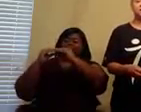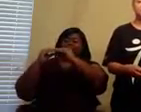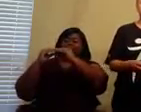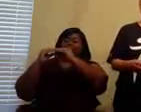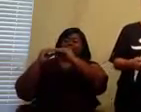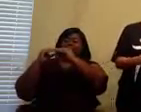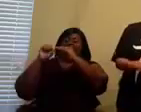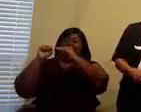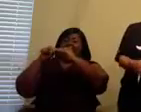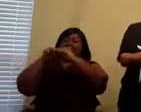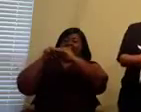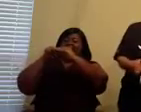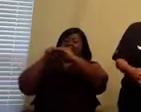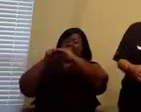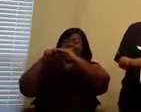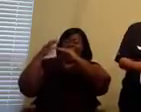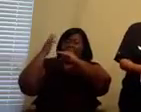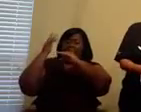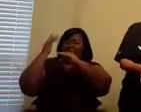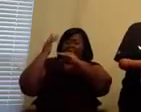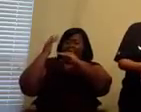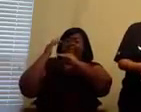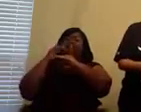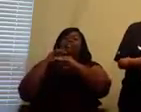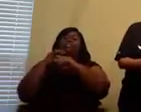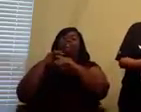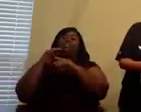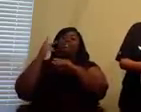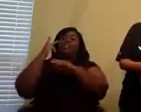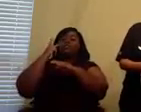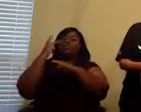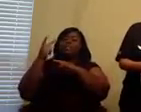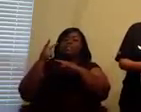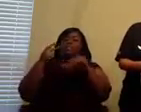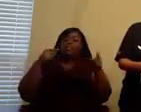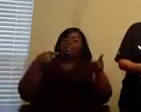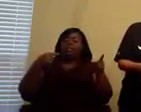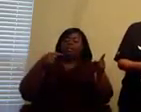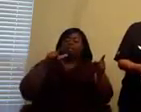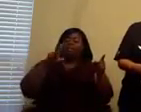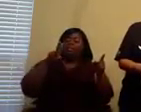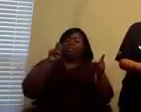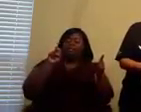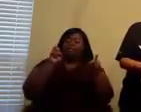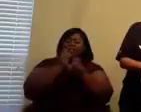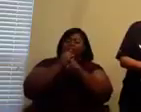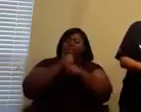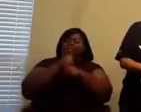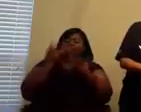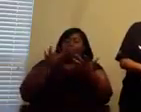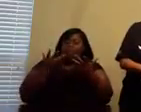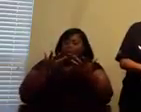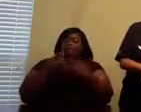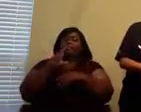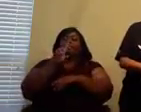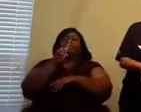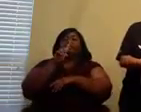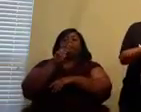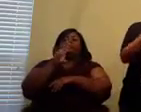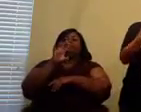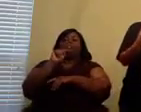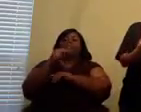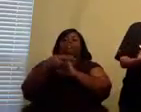completely shut is because the glue, the adhesive that is on this pad, is made from duct tape. It's commercial grade.